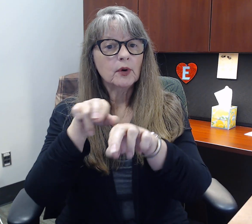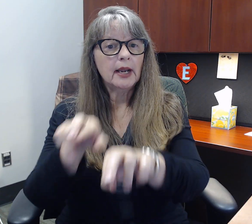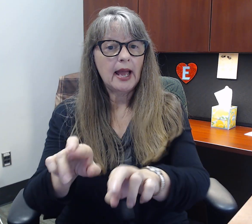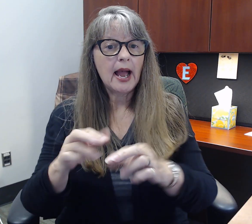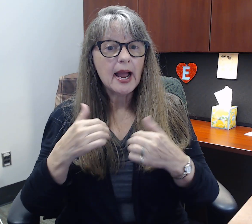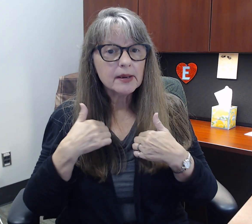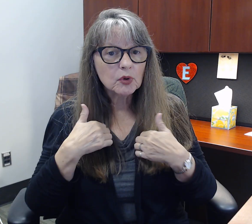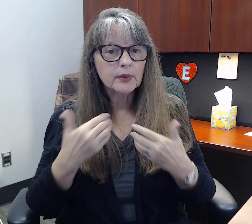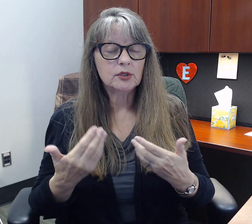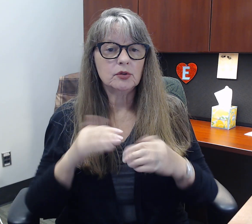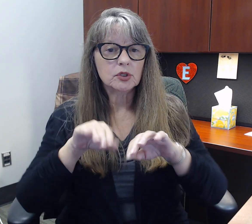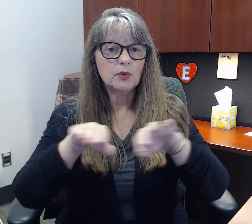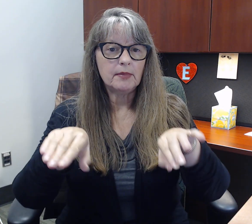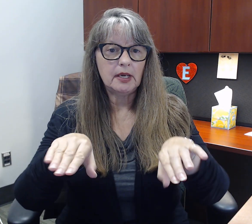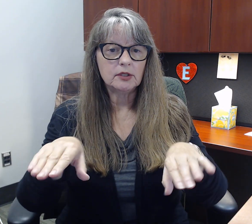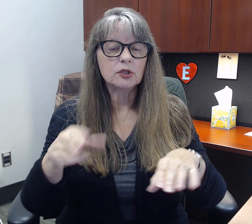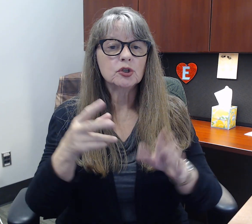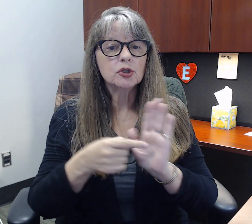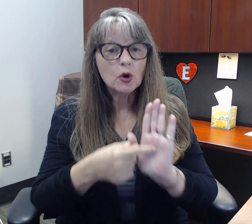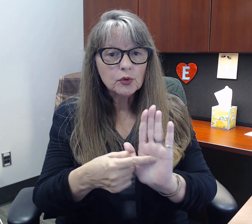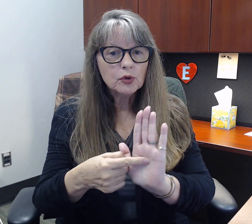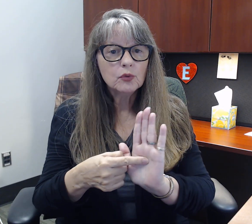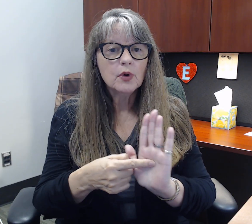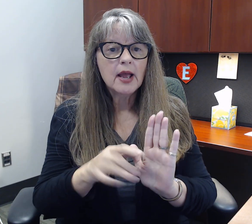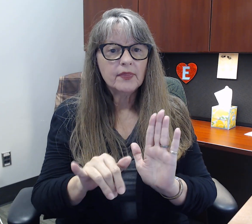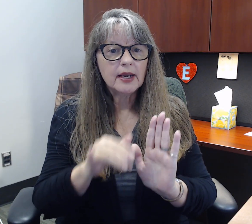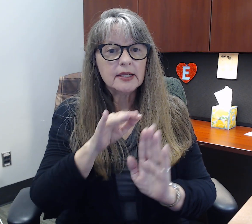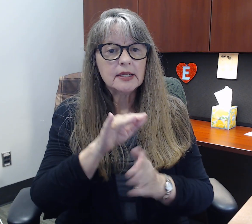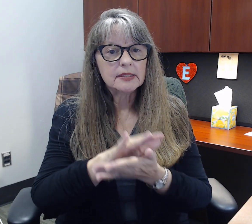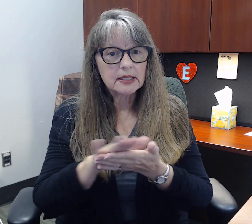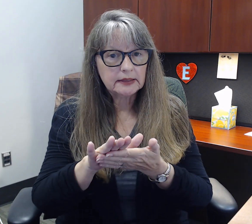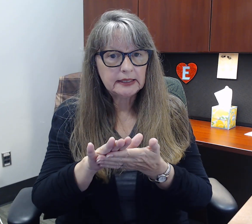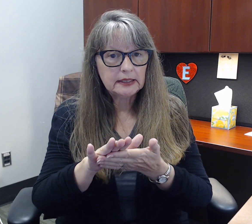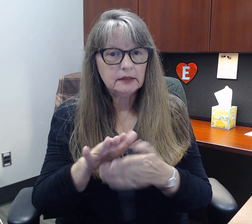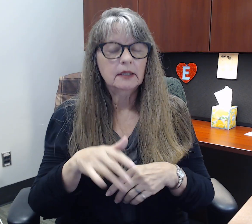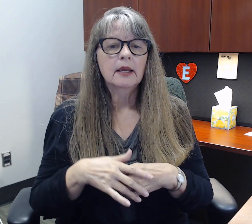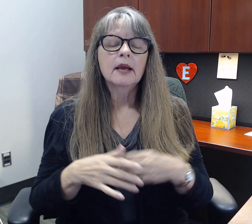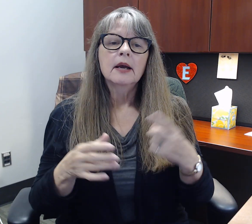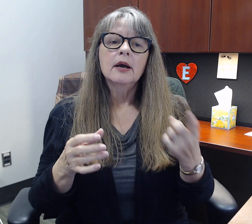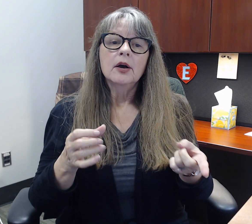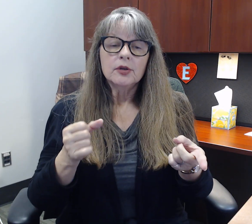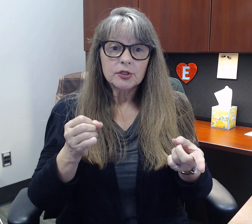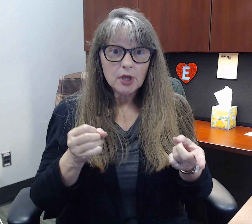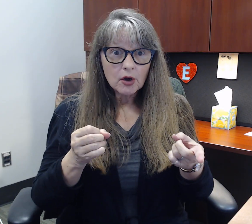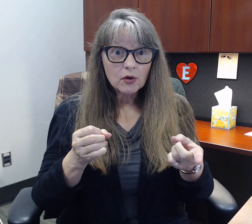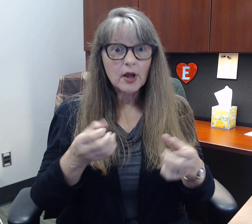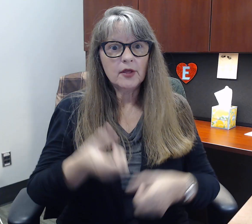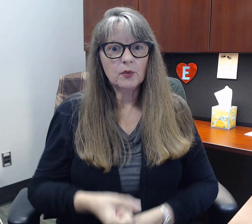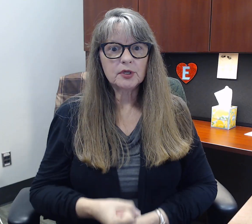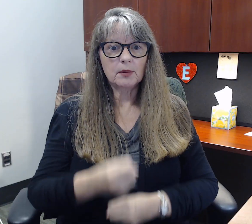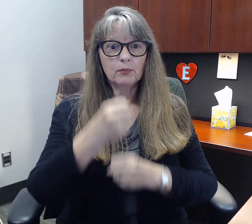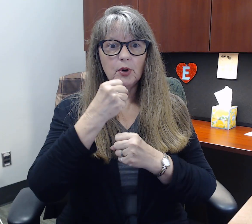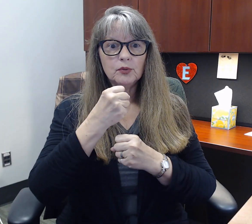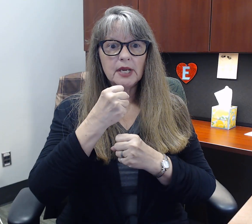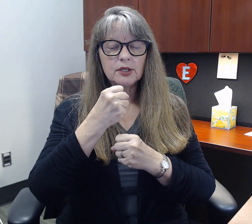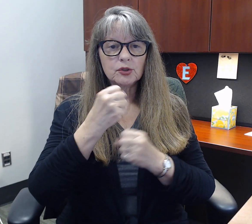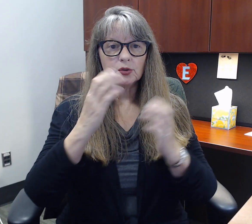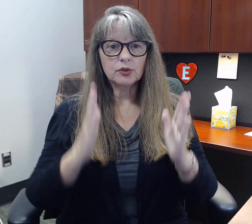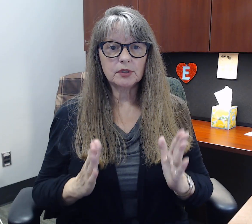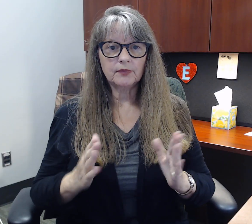and I'm going to swim in it to show you that it is clean." So there were some protesters. They're